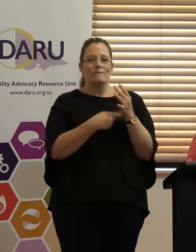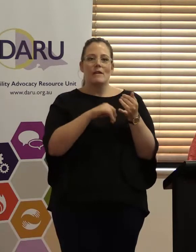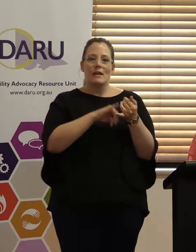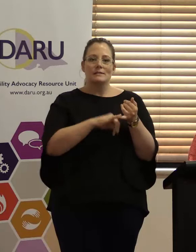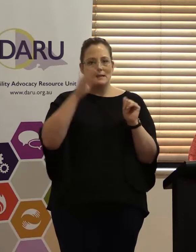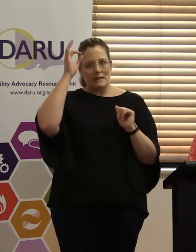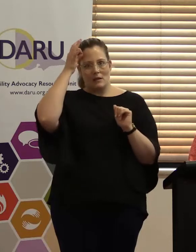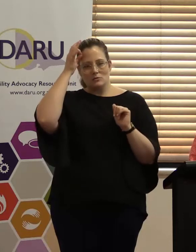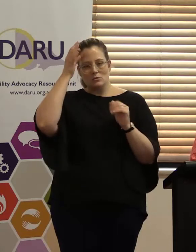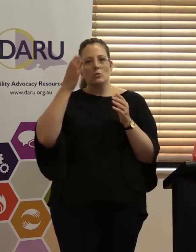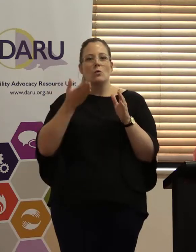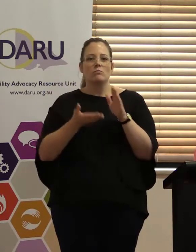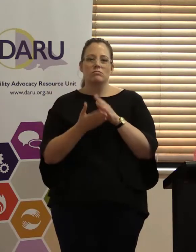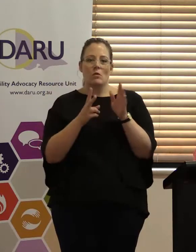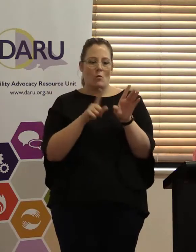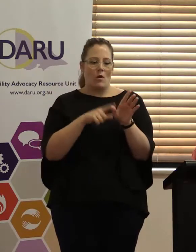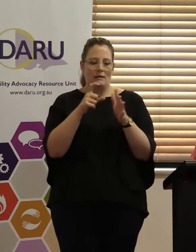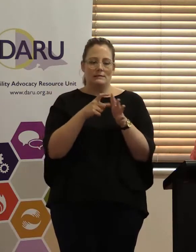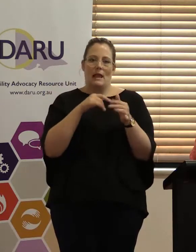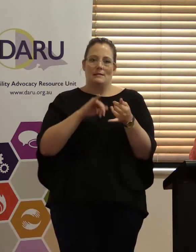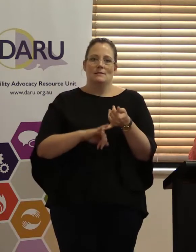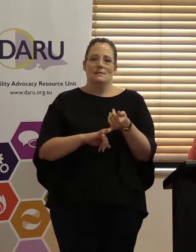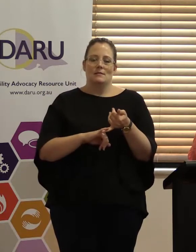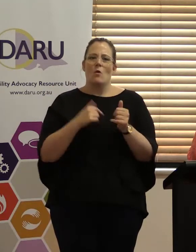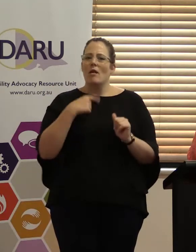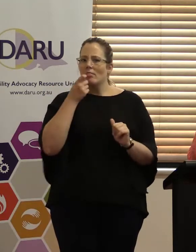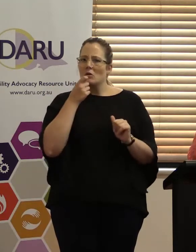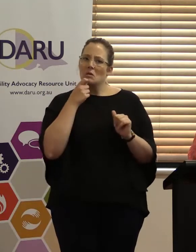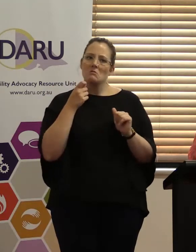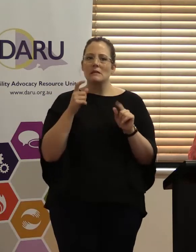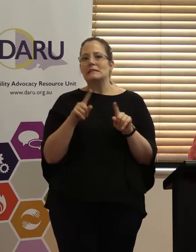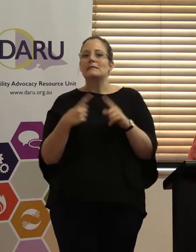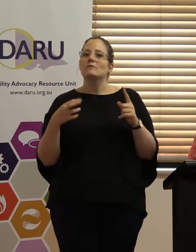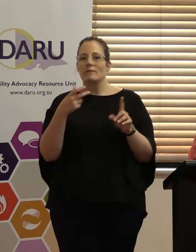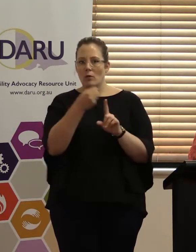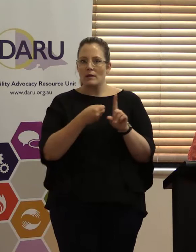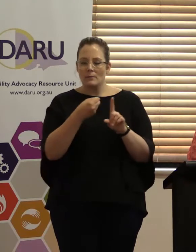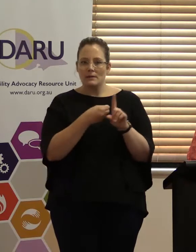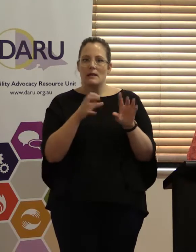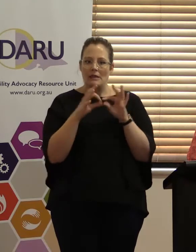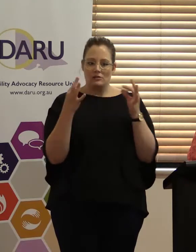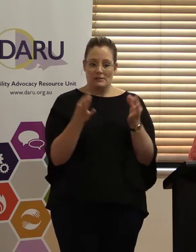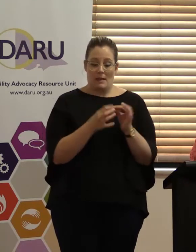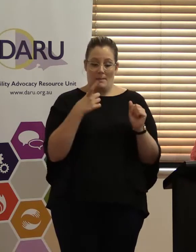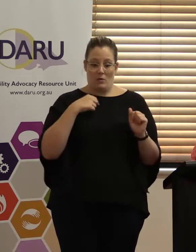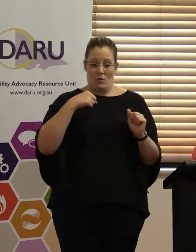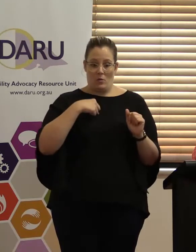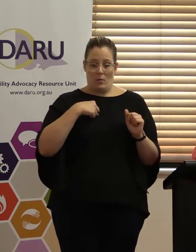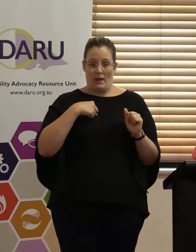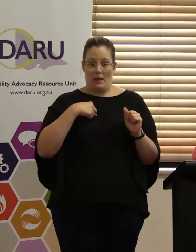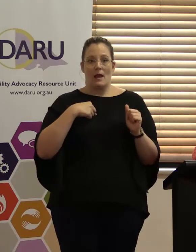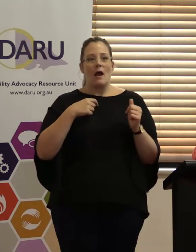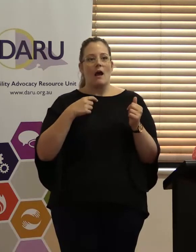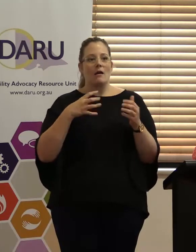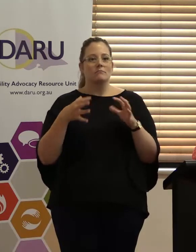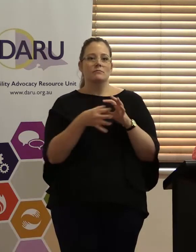does. So we're a little unusual perhaps in terms of advocacy agencies in that we sit within a mainstream